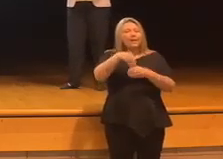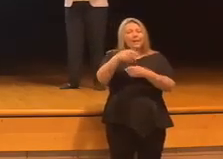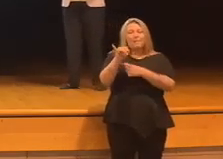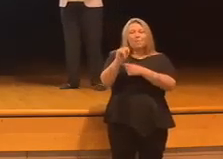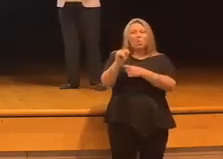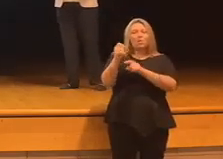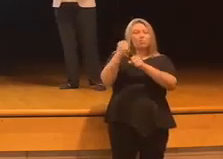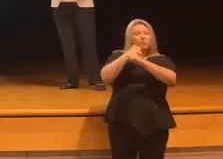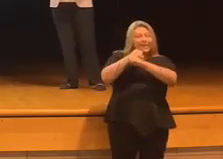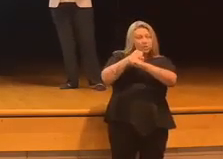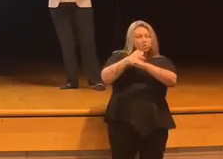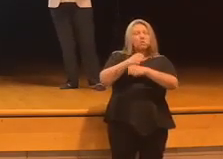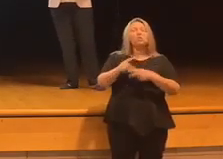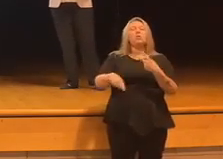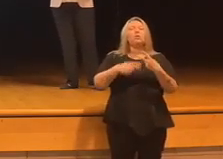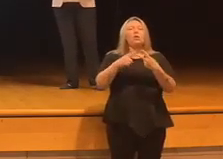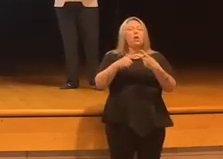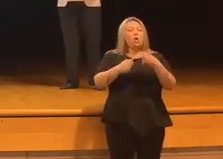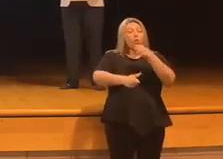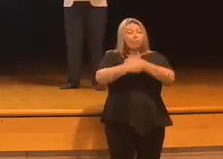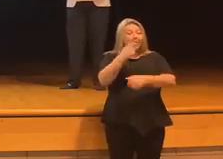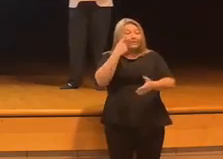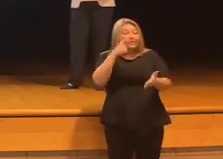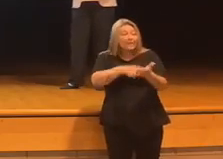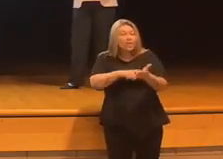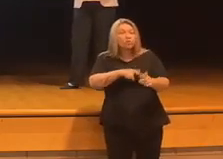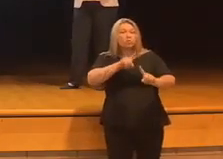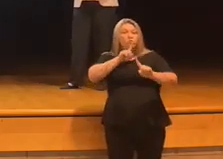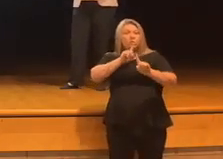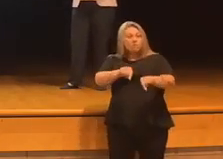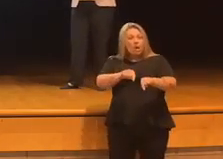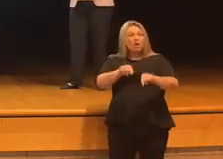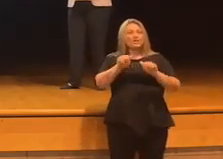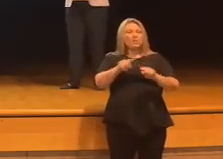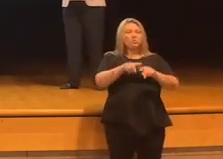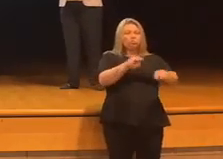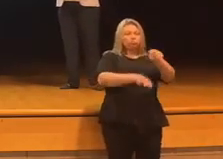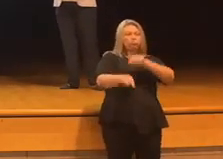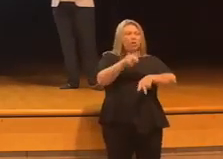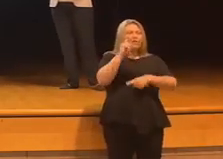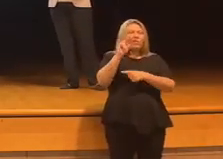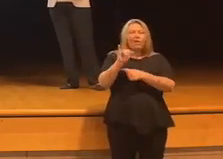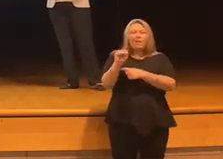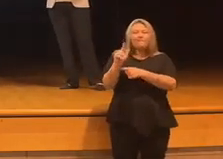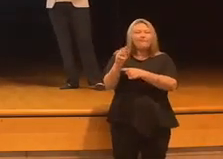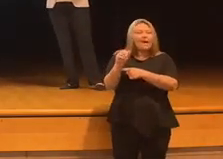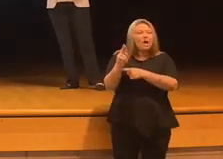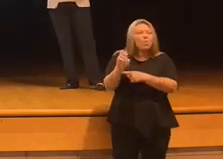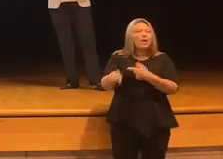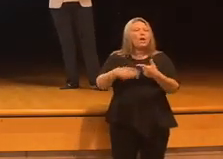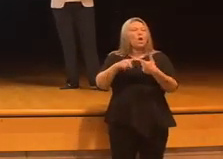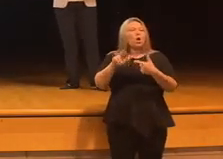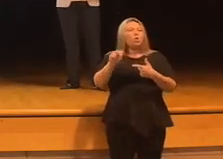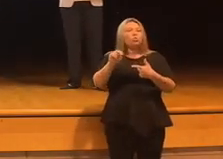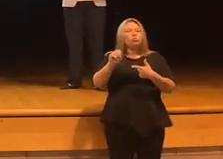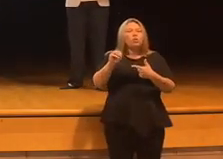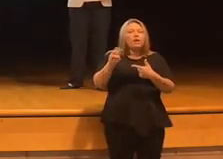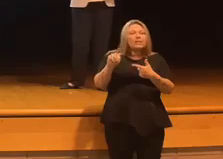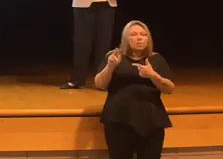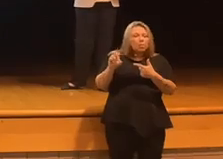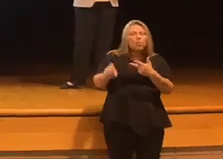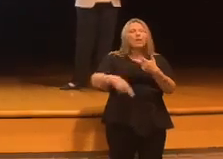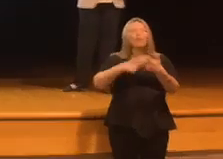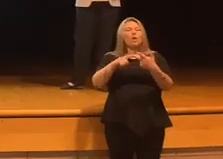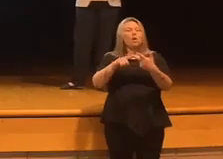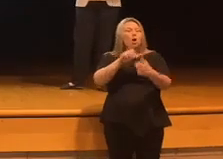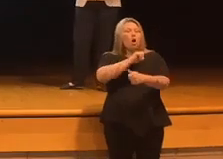protection. It provides threat detection and response to monitor for malware, ransomware, and